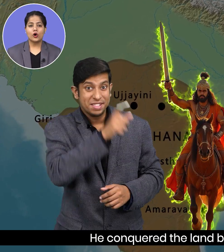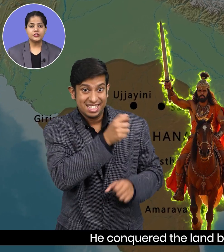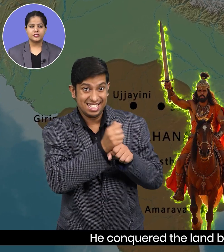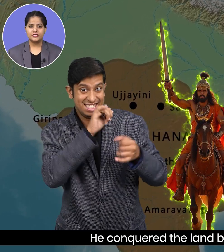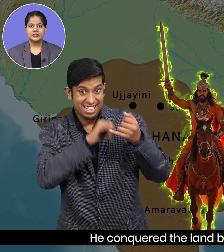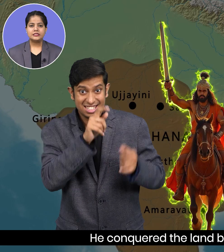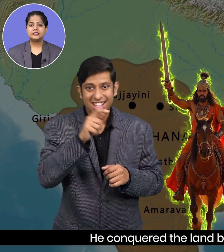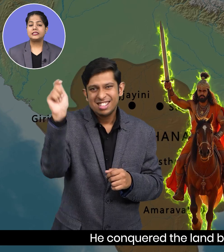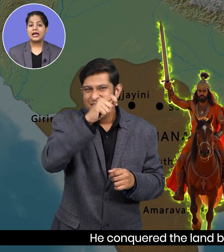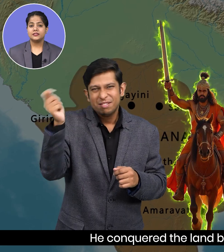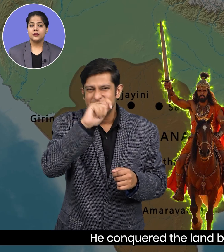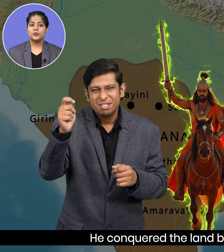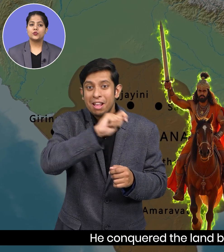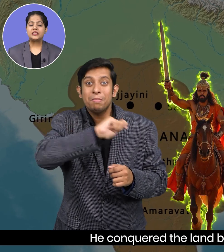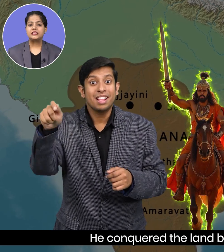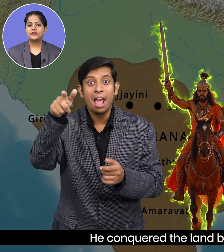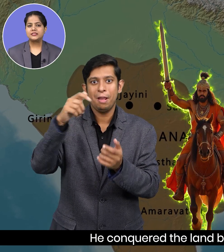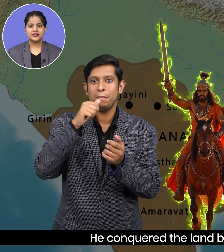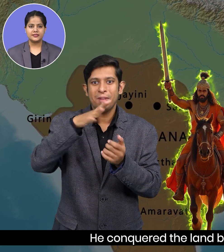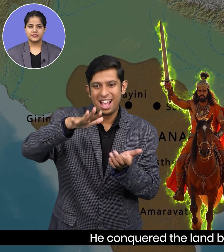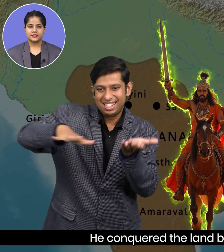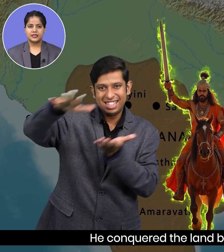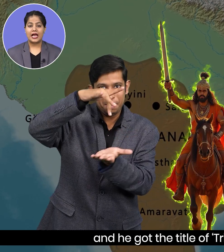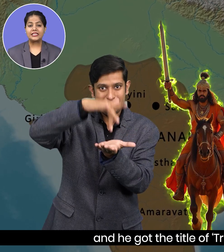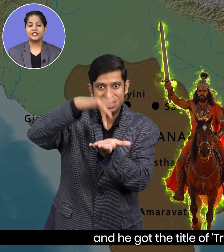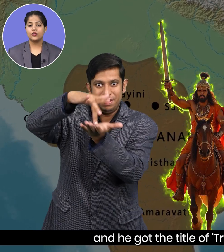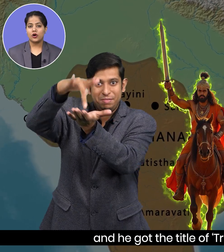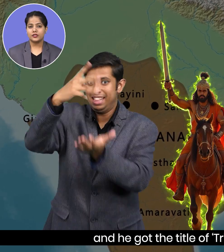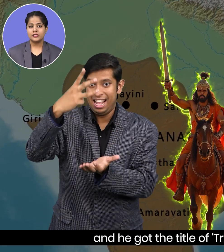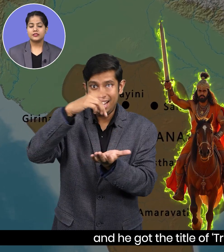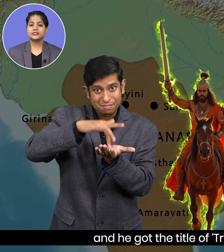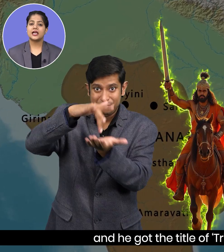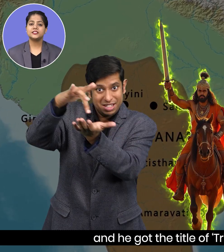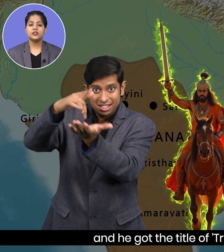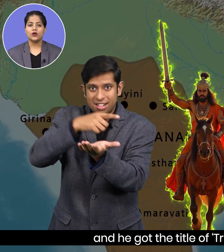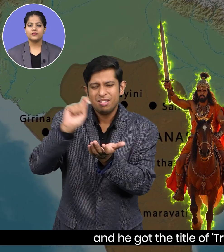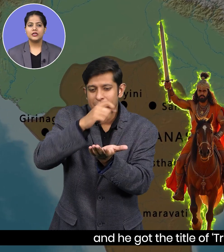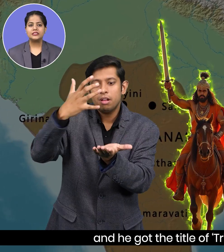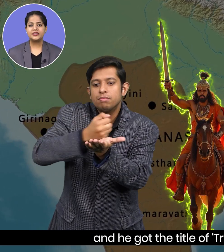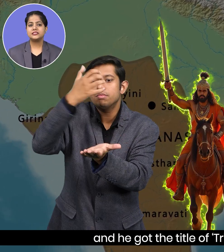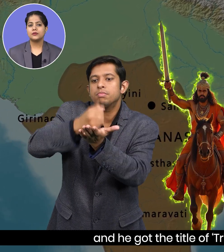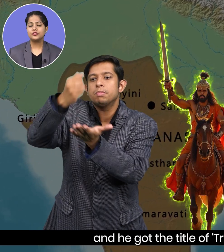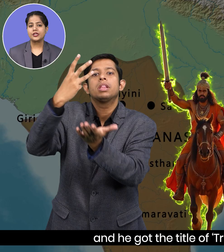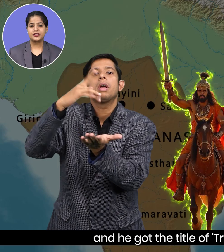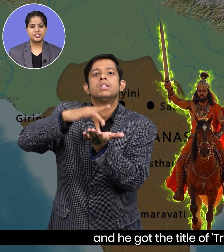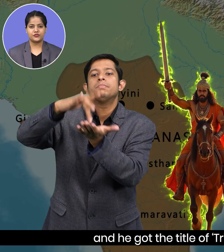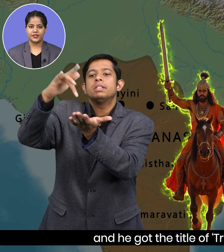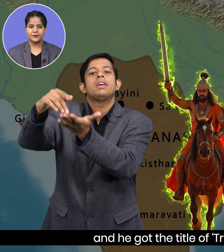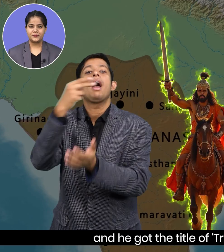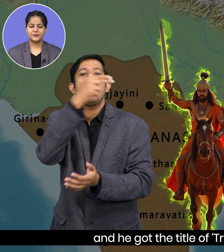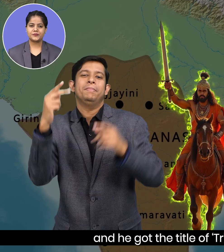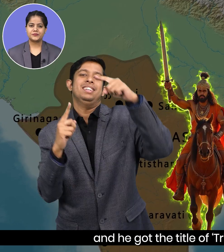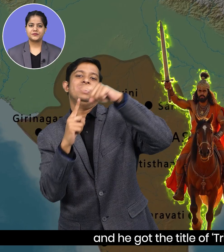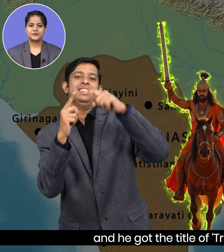He conquered the land between the three seas and he got the title of Tri